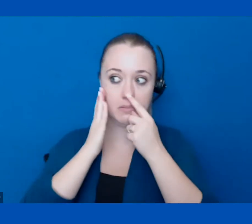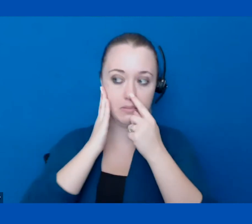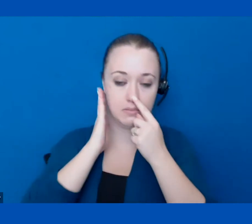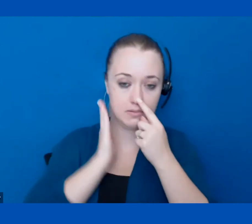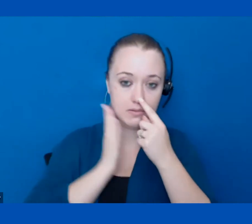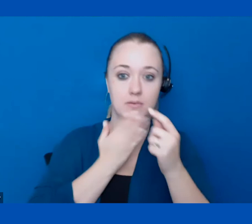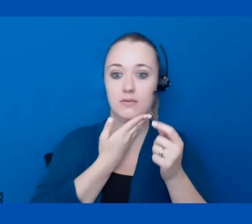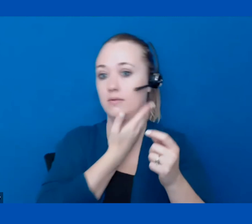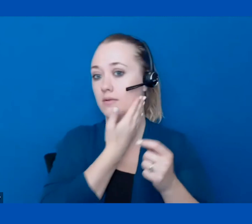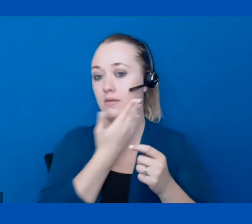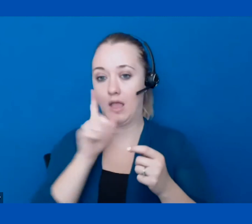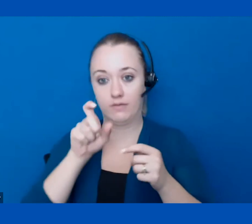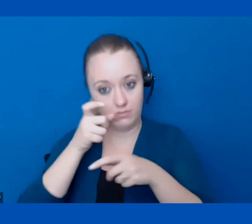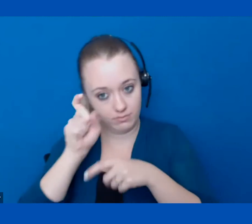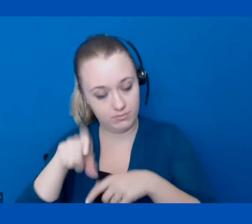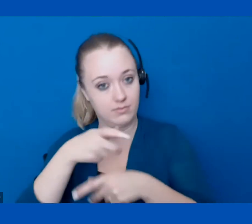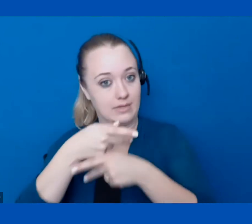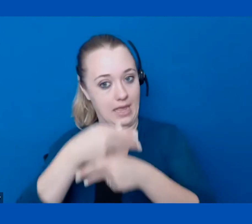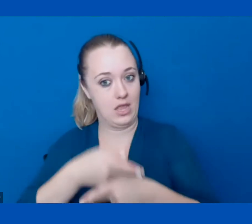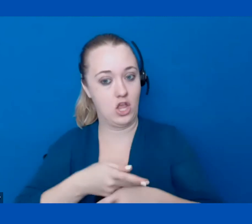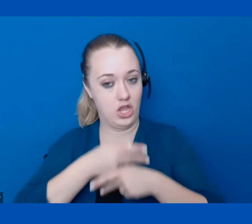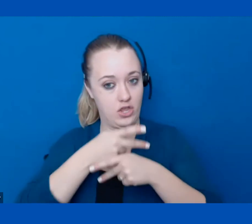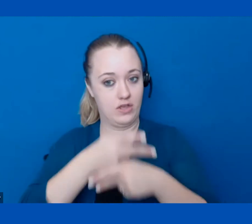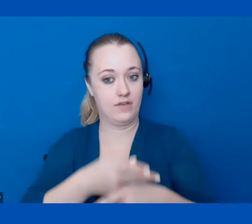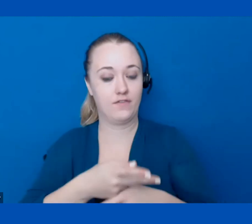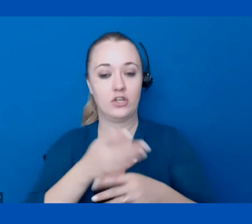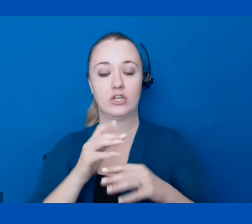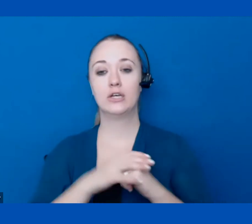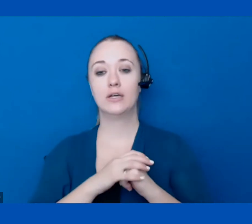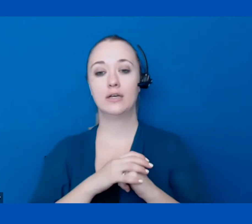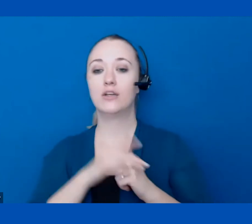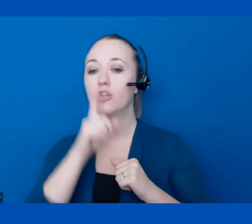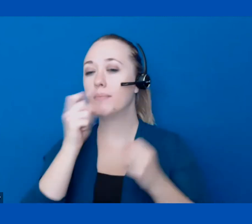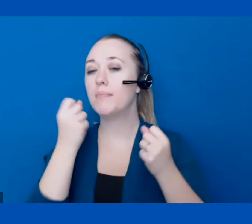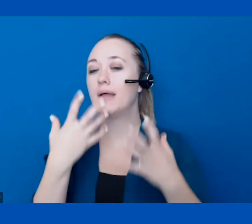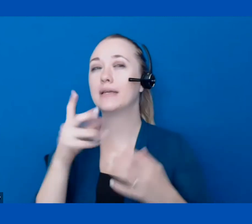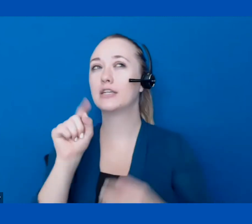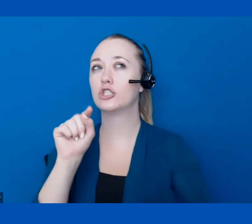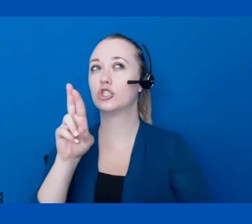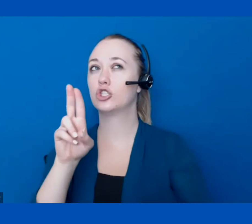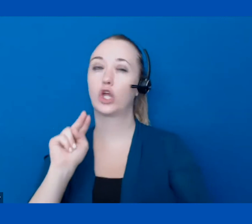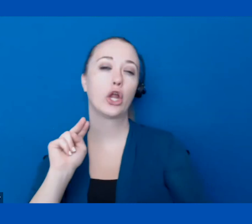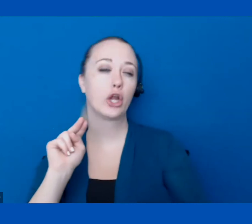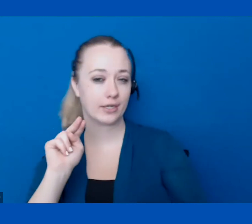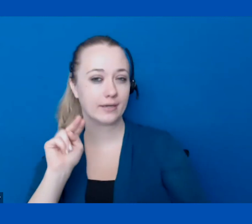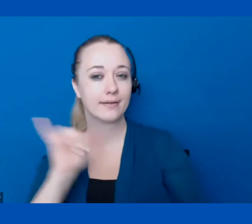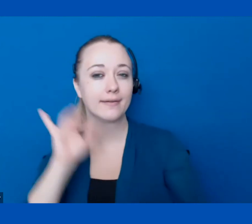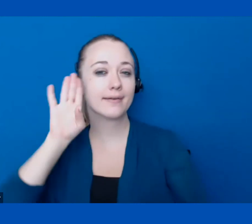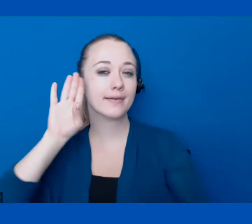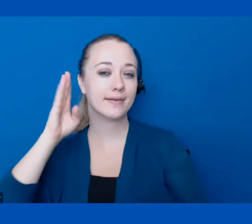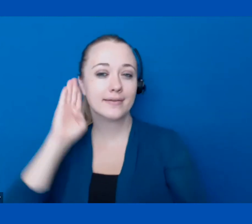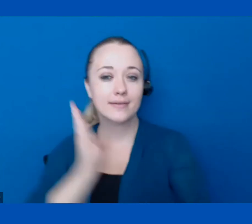you gotta really be careful, and there are lots of turns. I guess that's what I should say, is there are lots of dips and turns